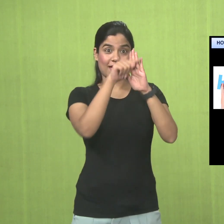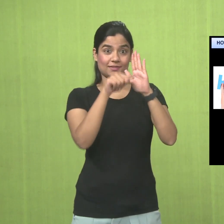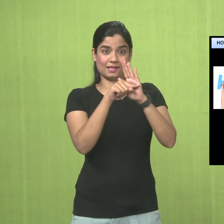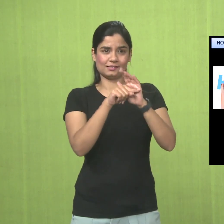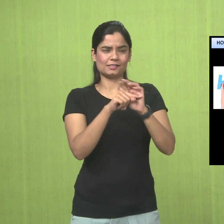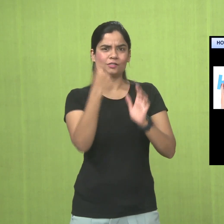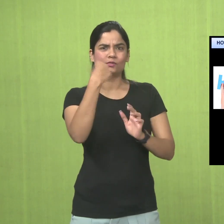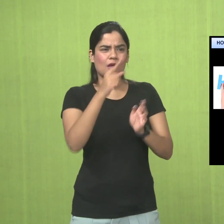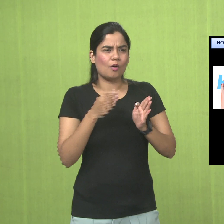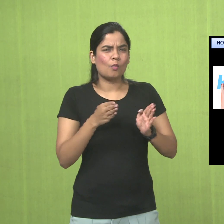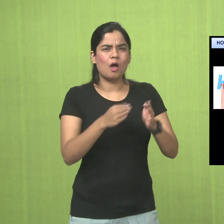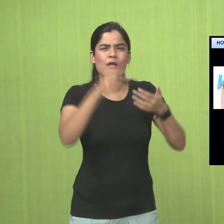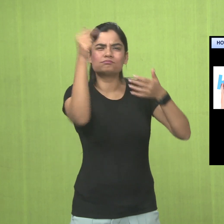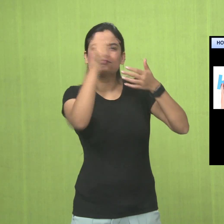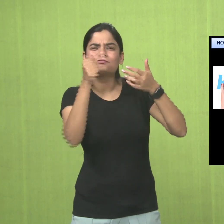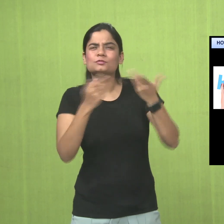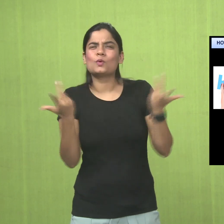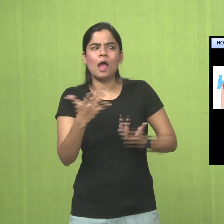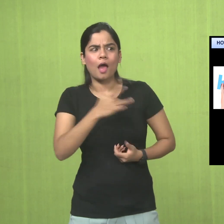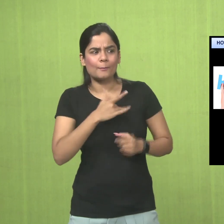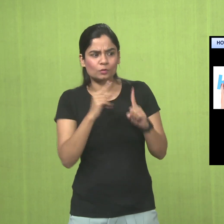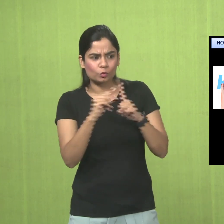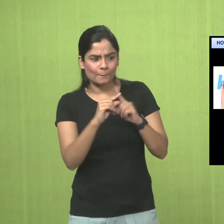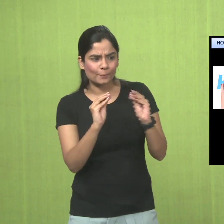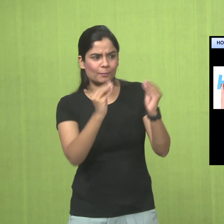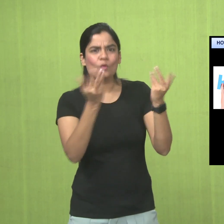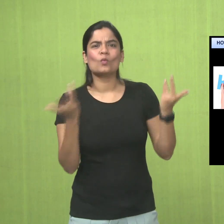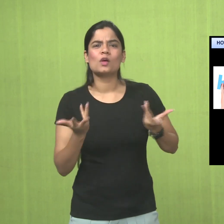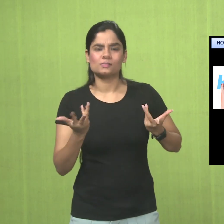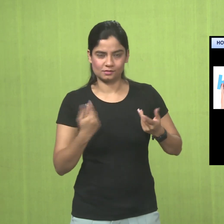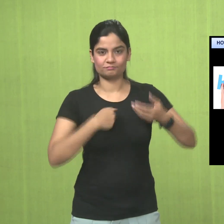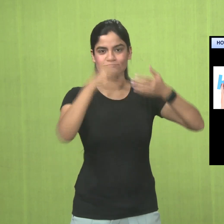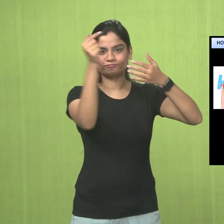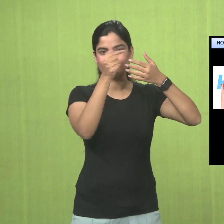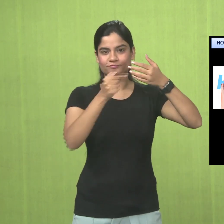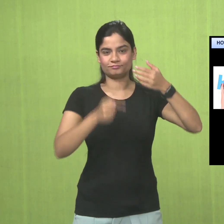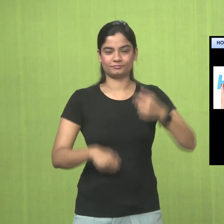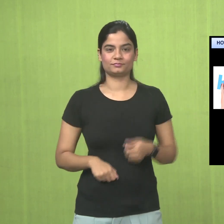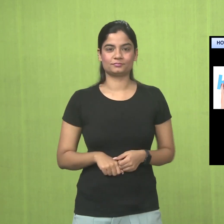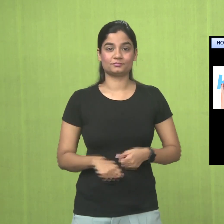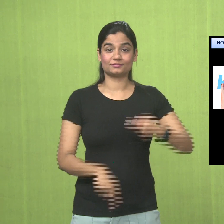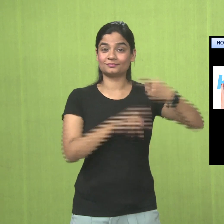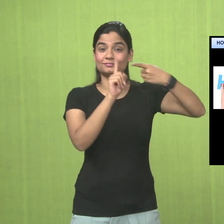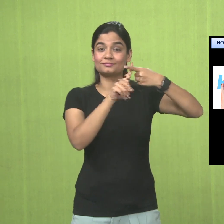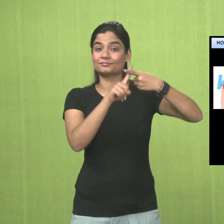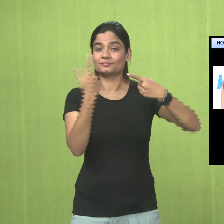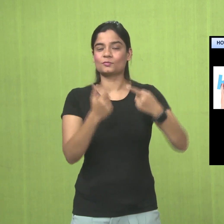can you observe the ethical behaviors of a person? From the following habits. One is